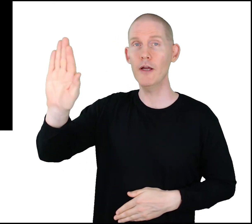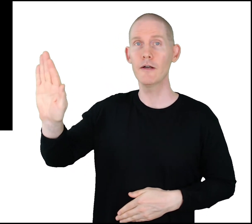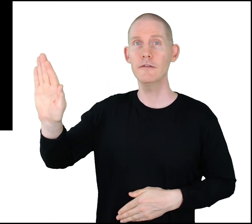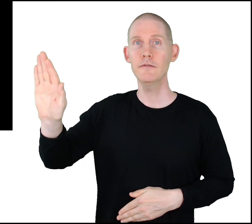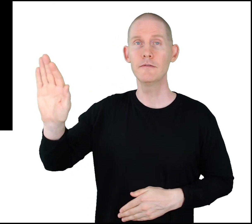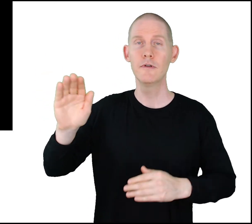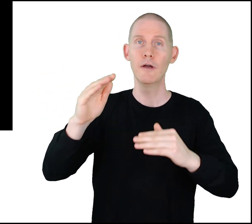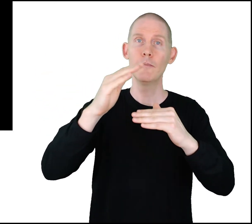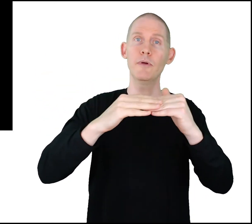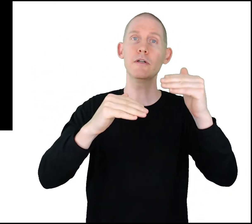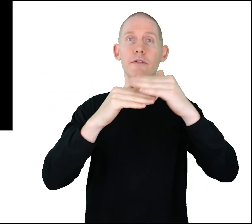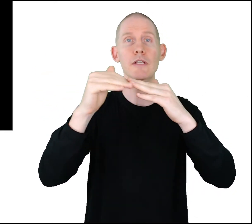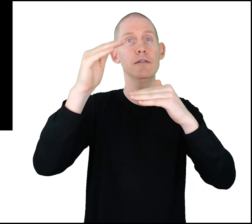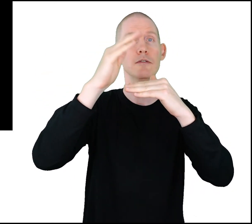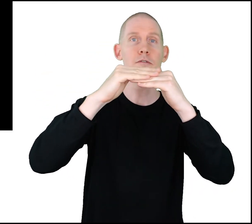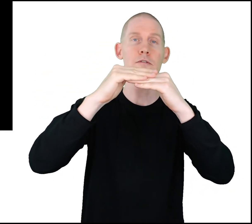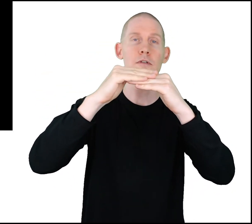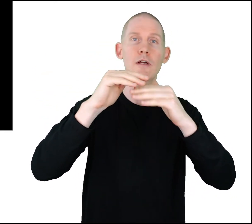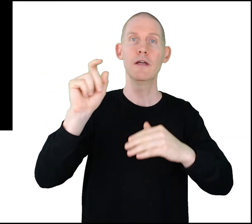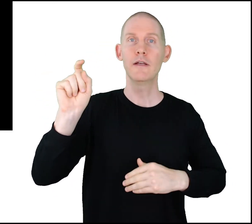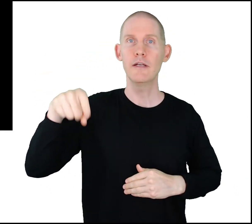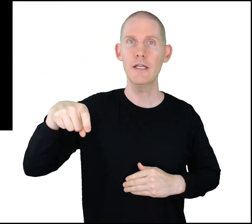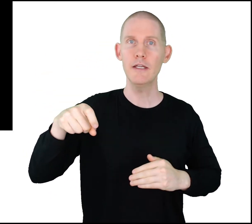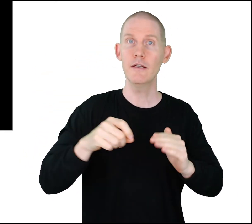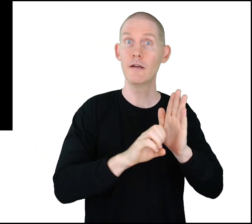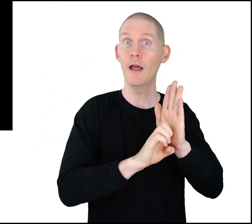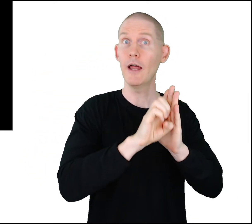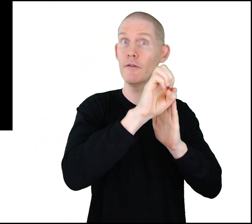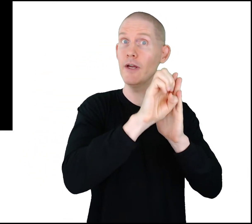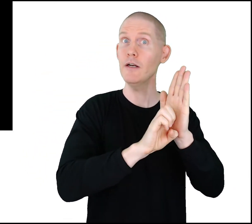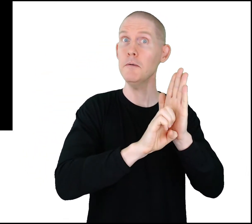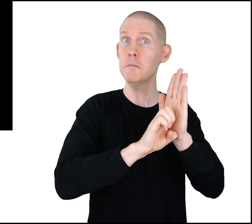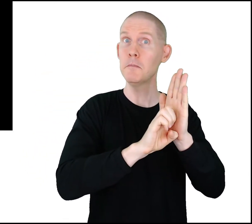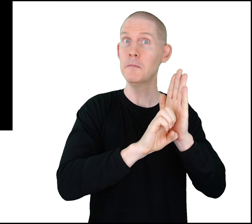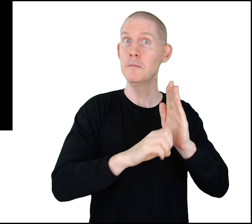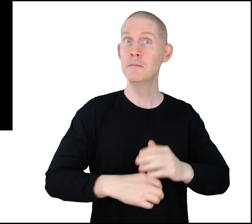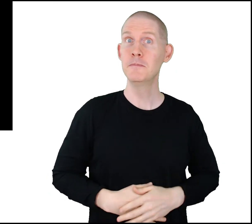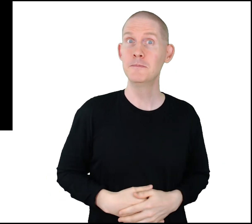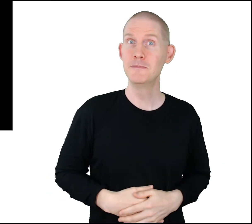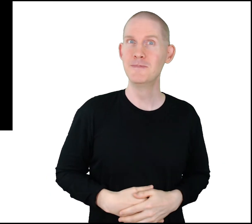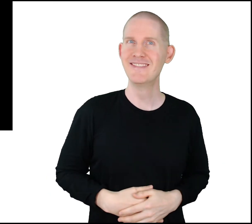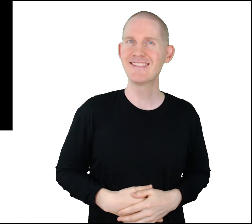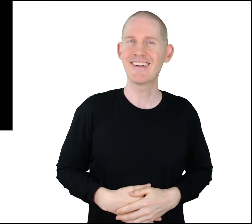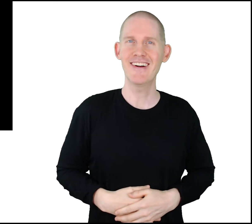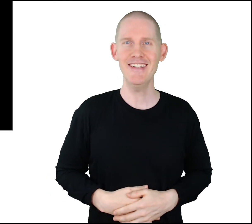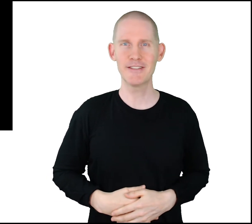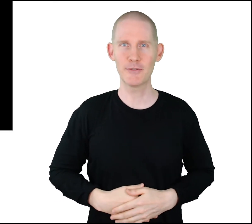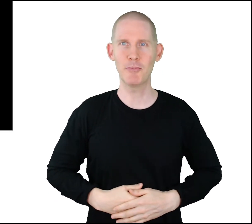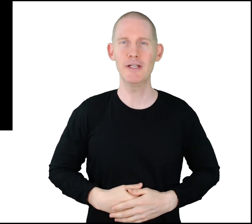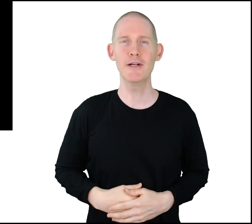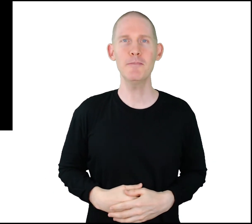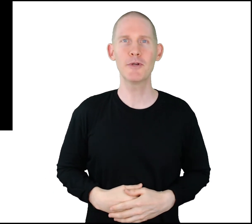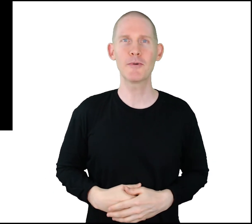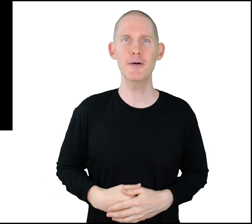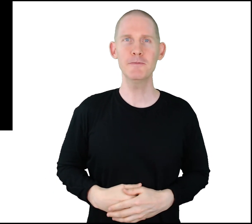Their building need elevator. All right, speeding up. Here we go.